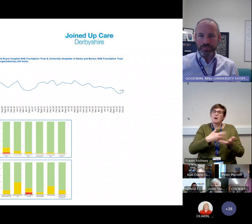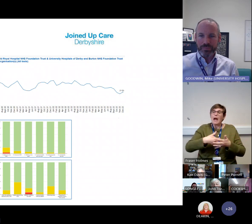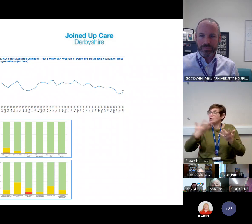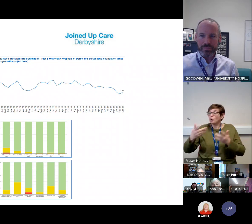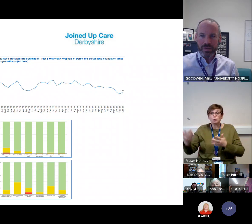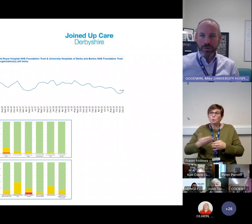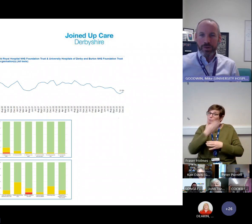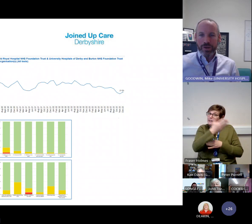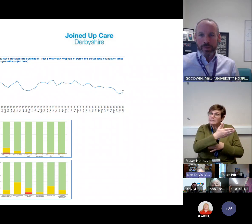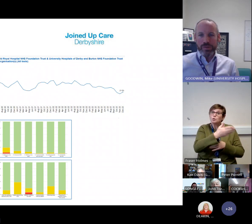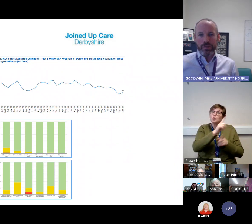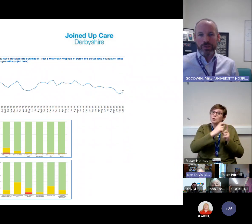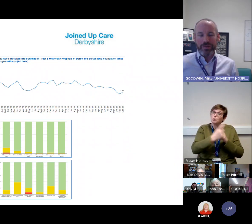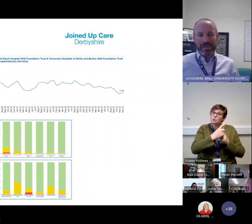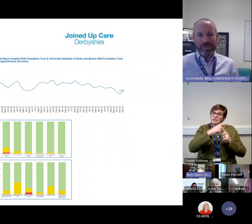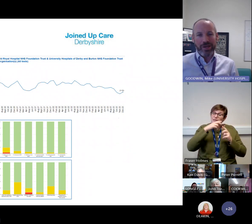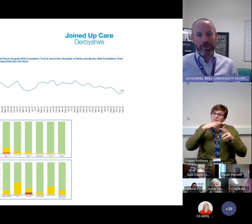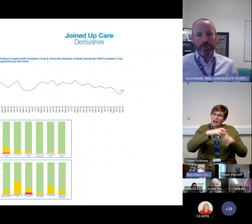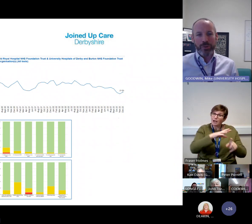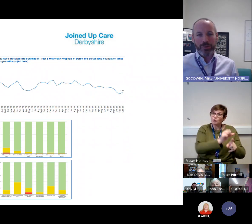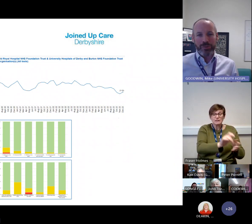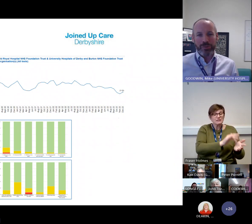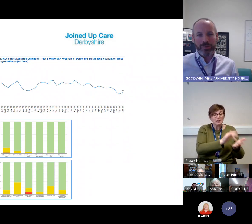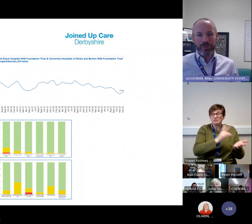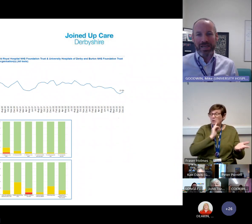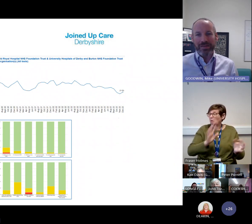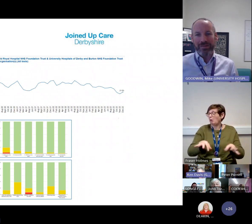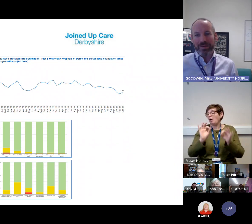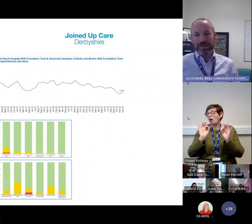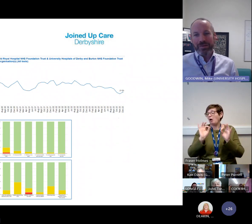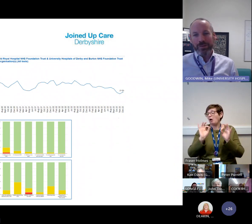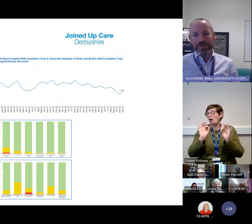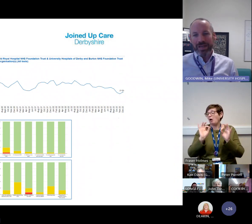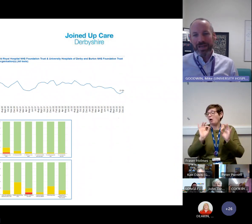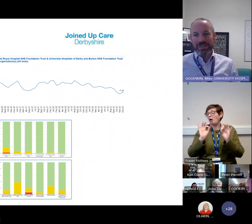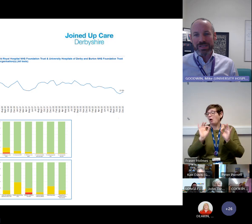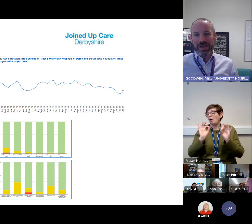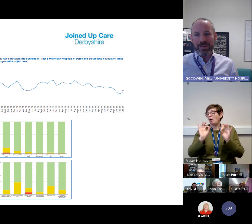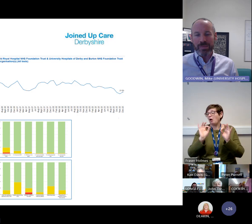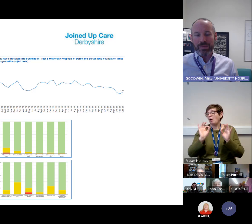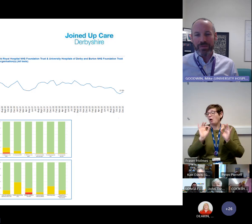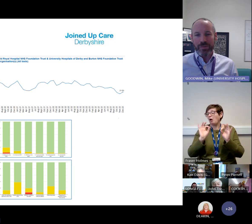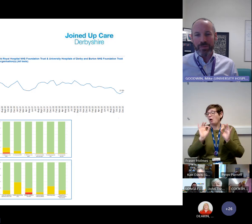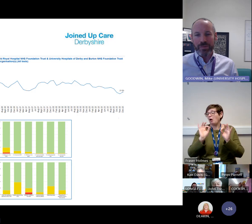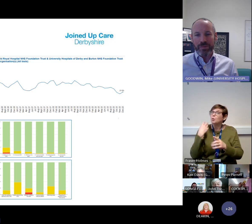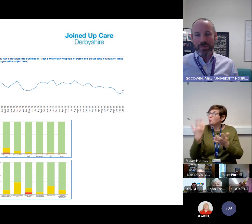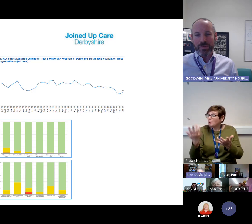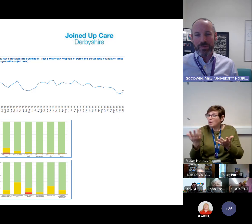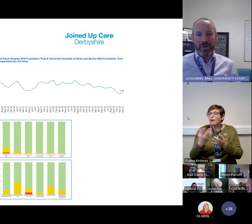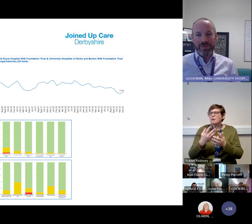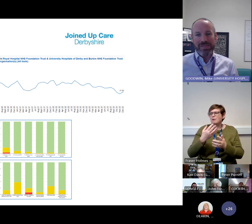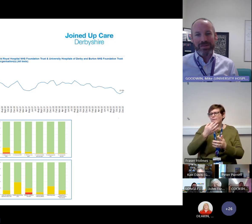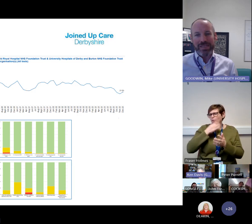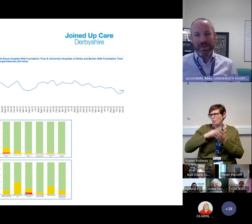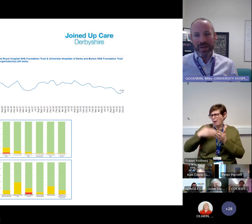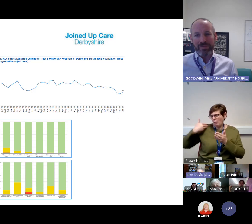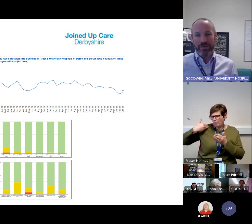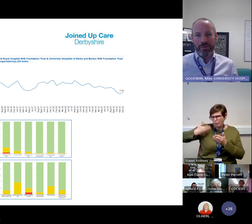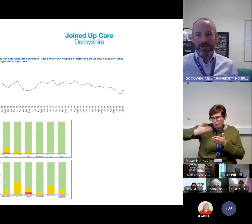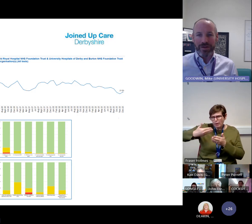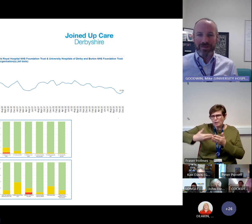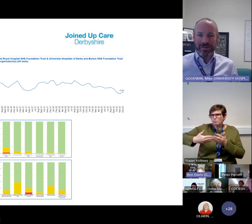centres. We also look at things like, Google reviews, and over the last few months, the